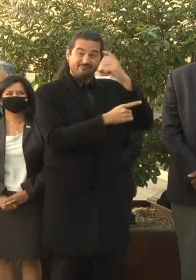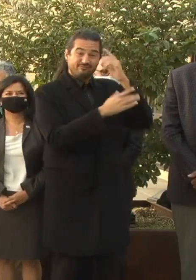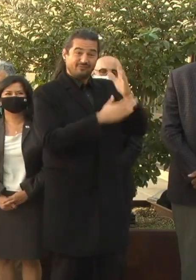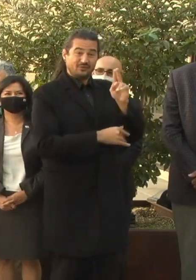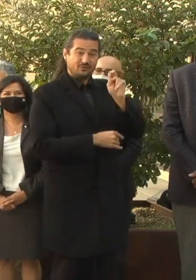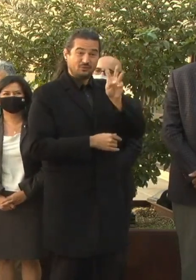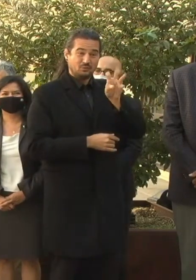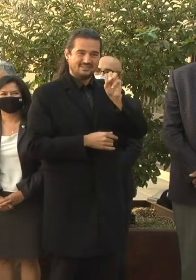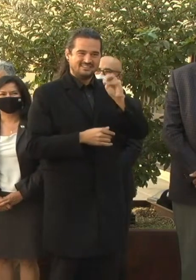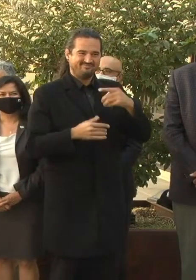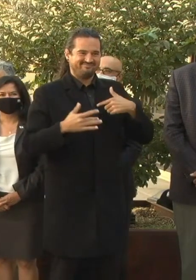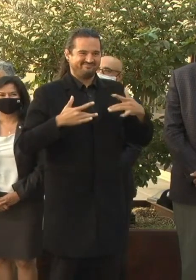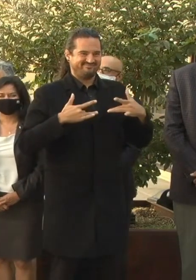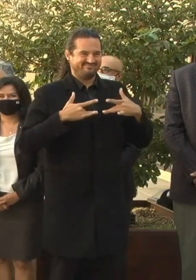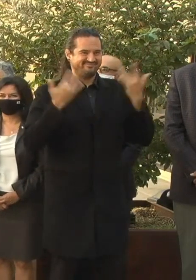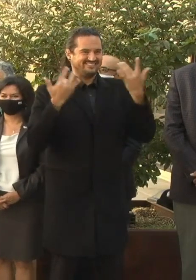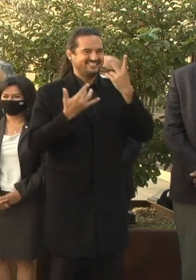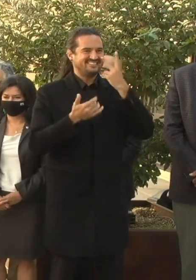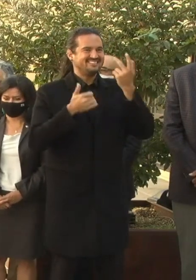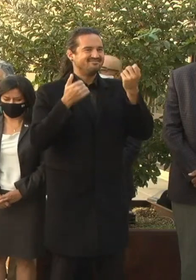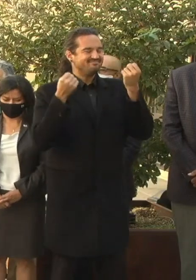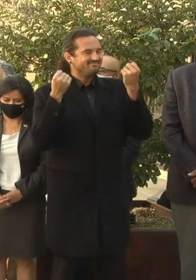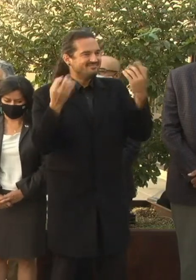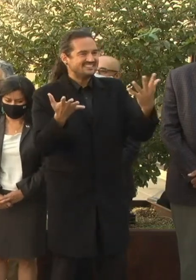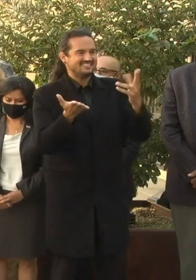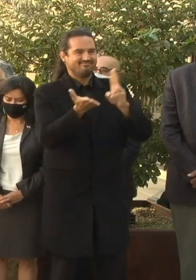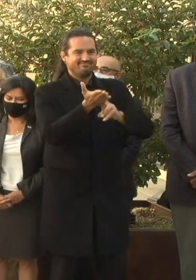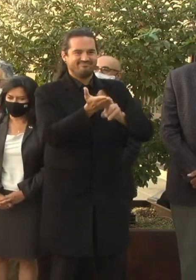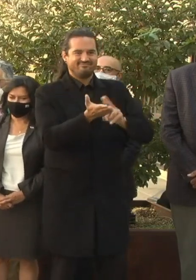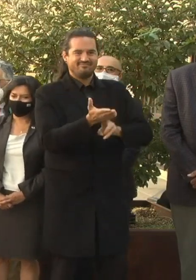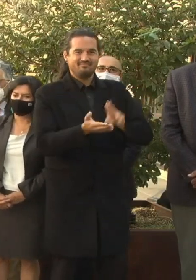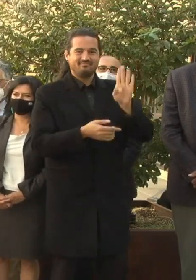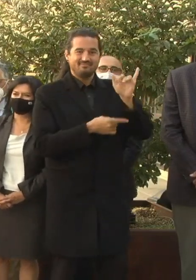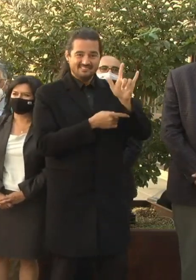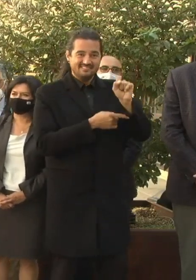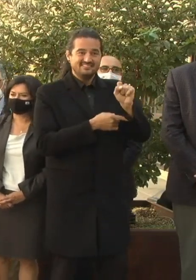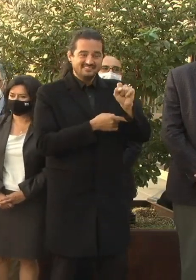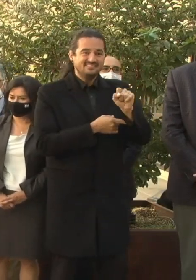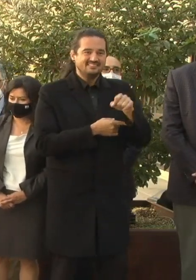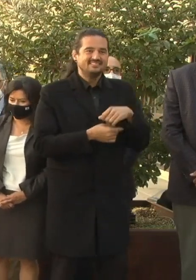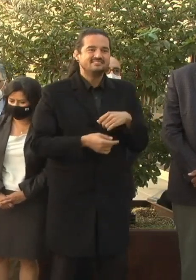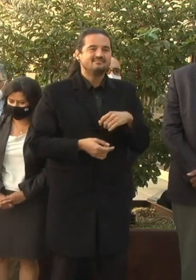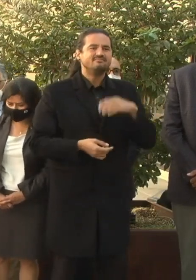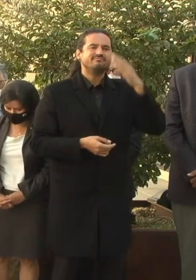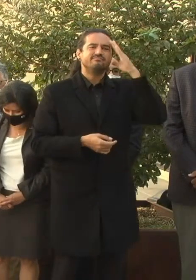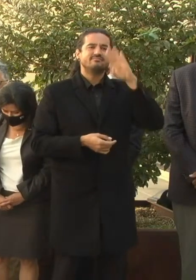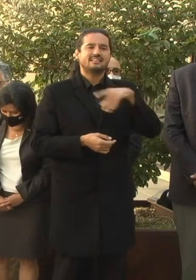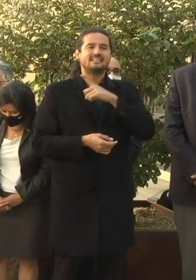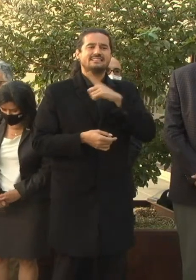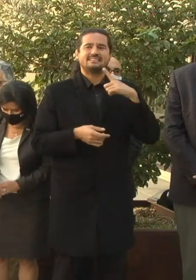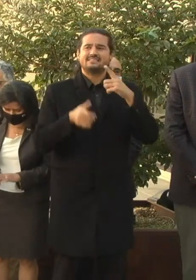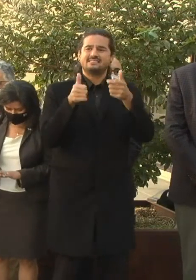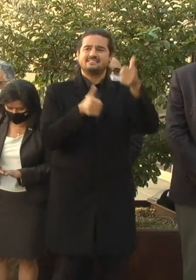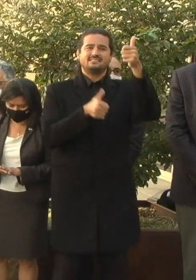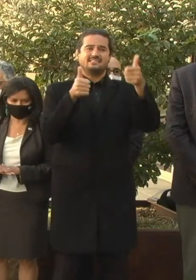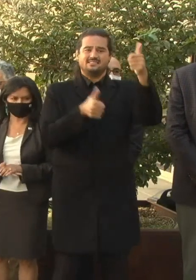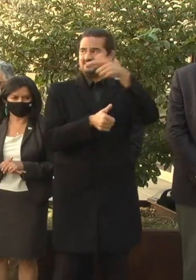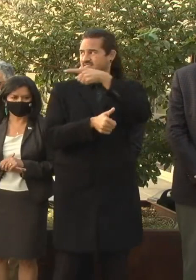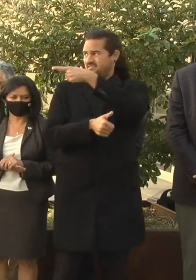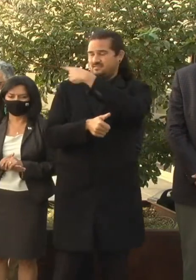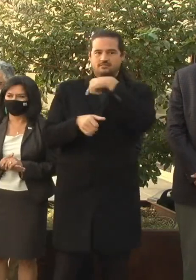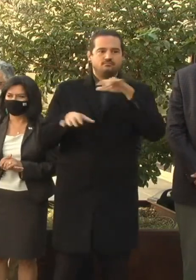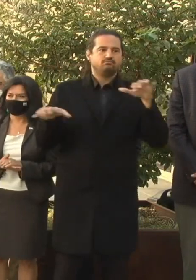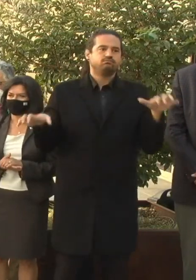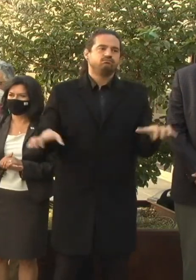be signing here today in Oakland. We know that the legislative leaders behind us have been